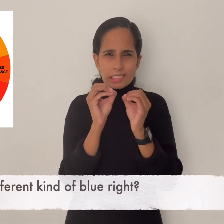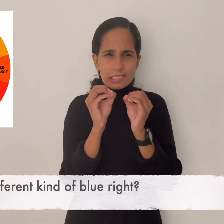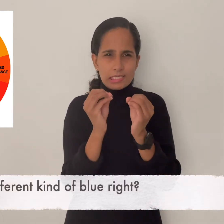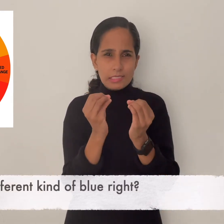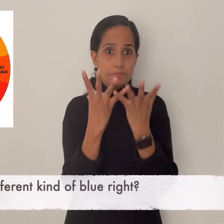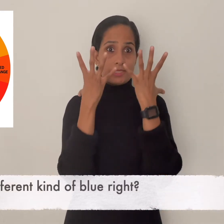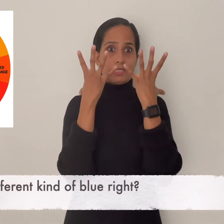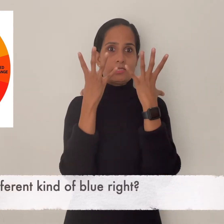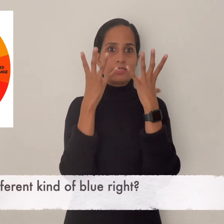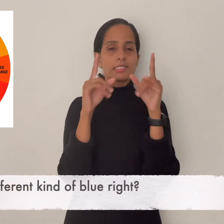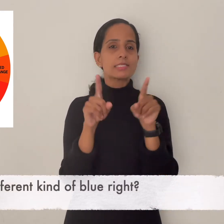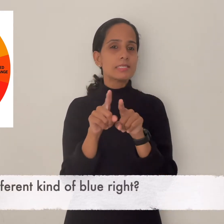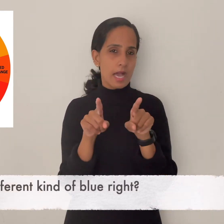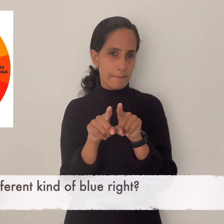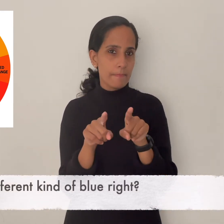That's a different kind of blue, right?